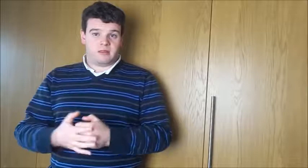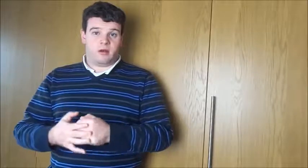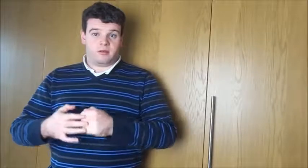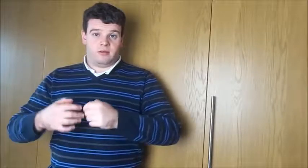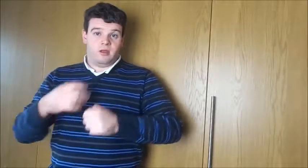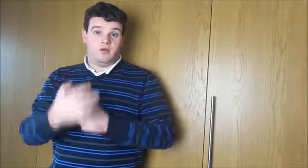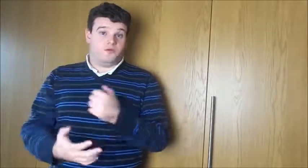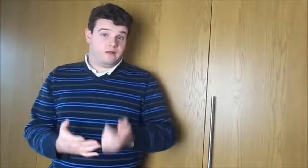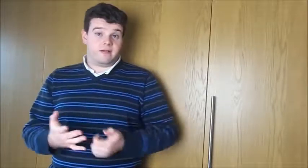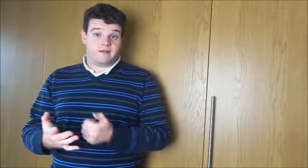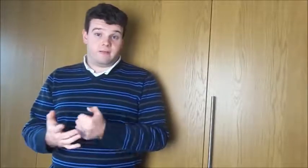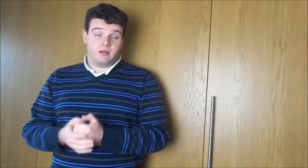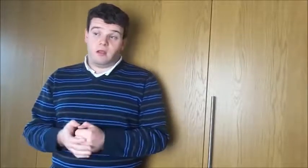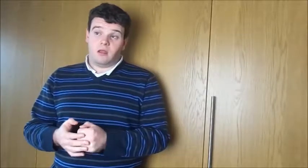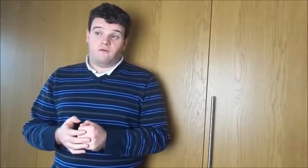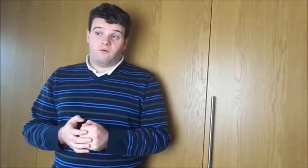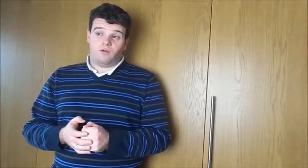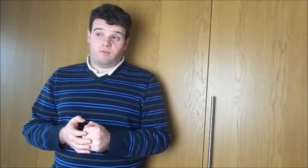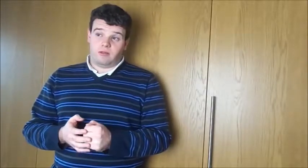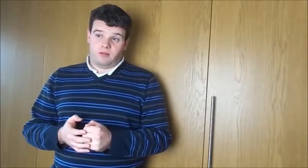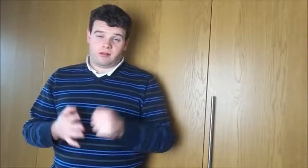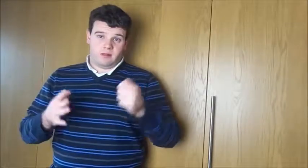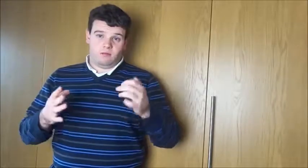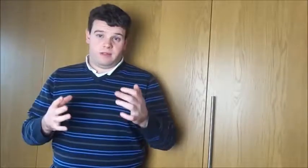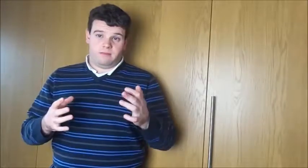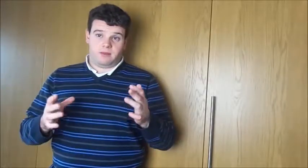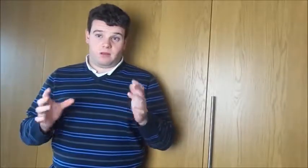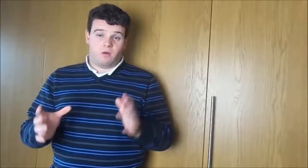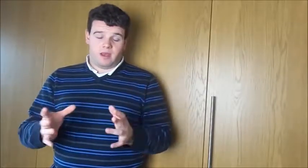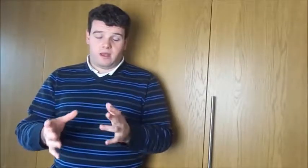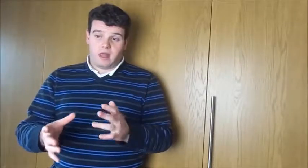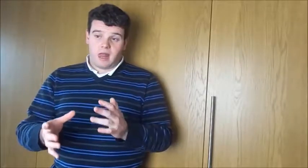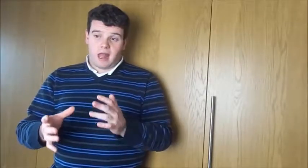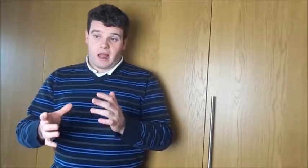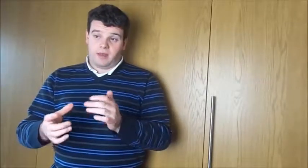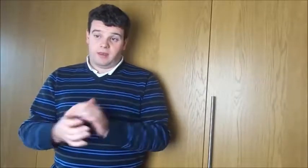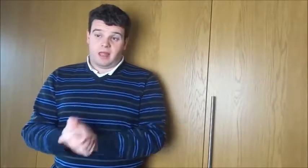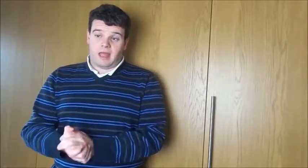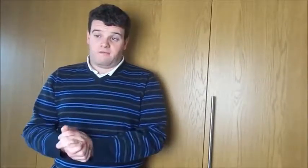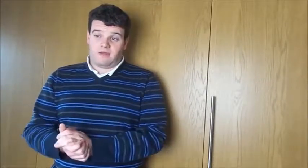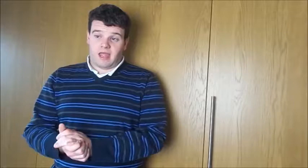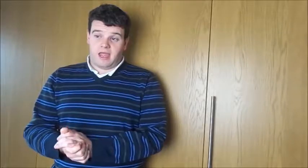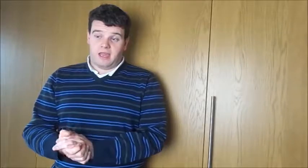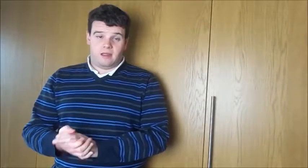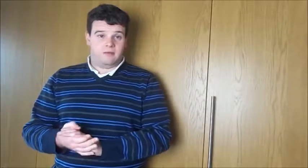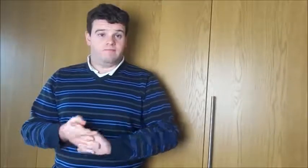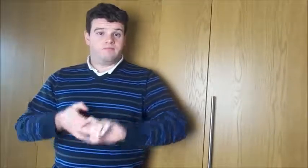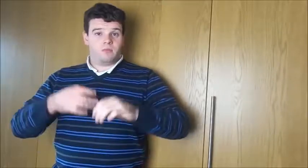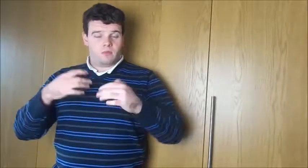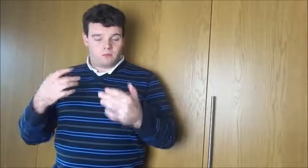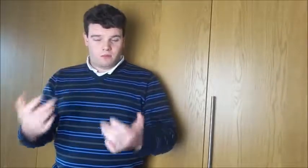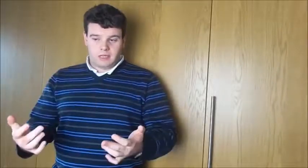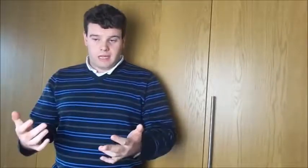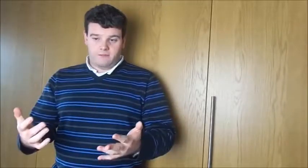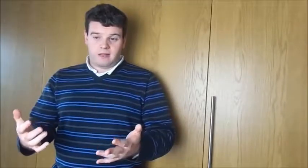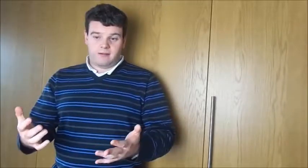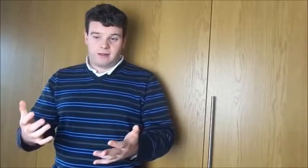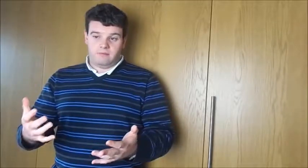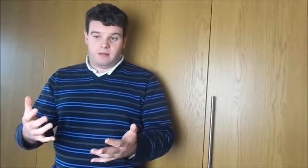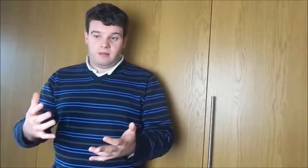start a new relationship for them, because she would be able to go in and have a relationship